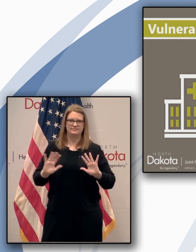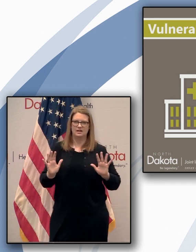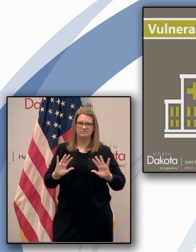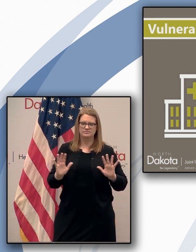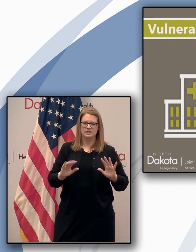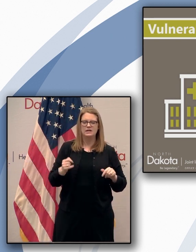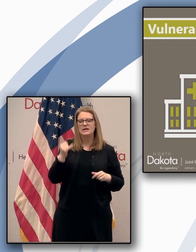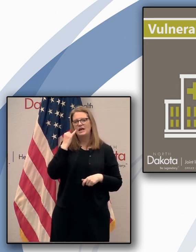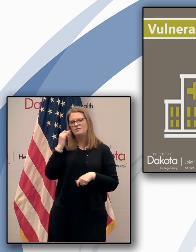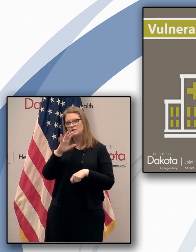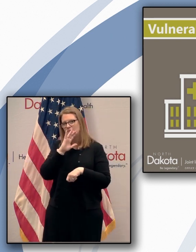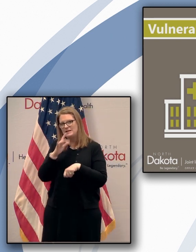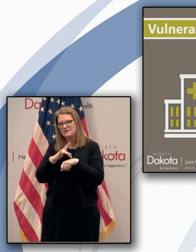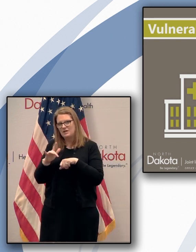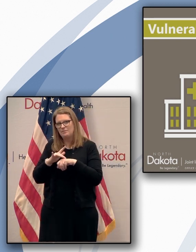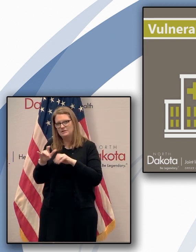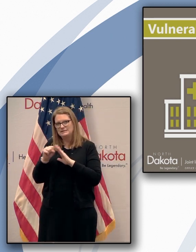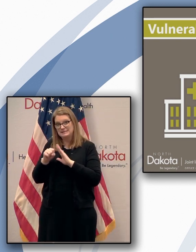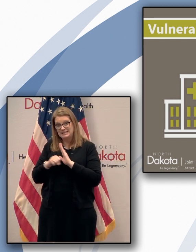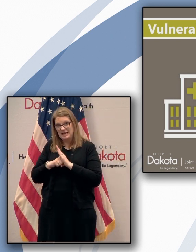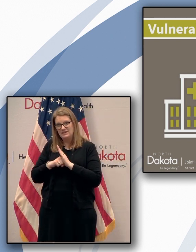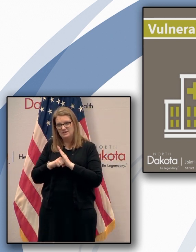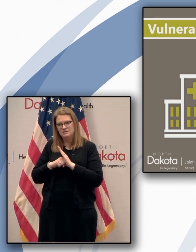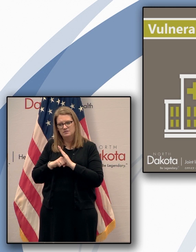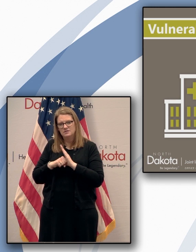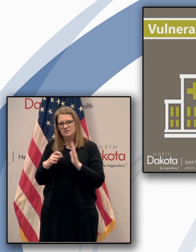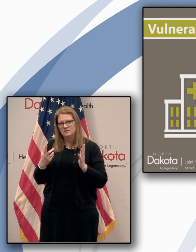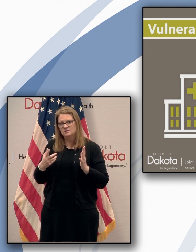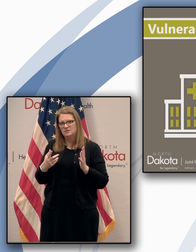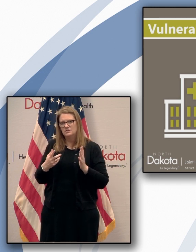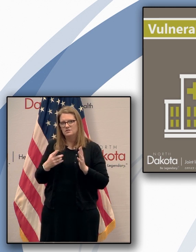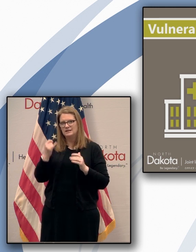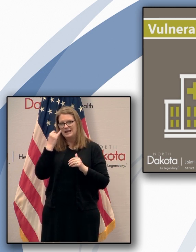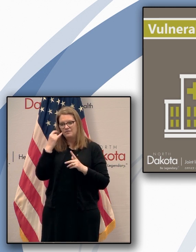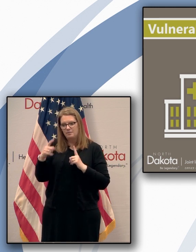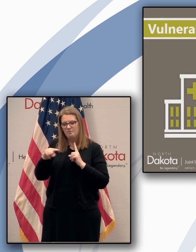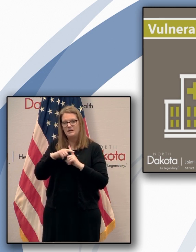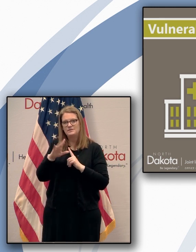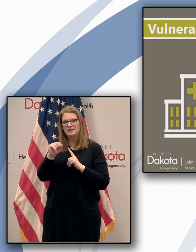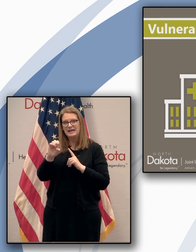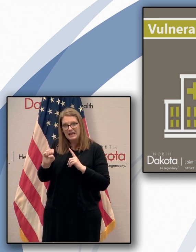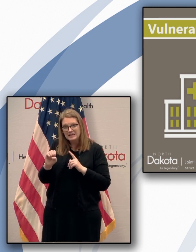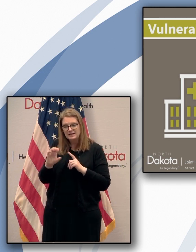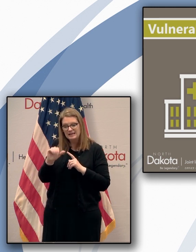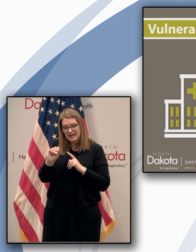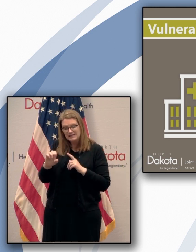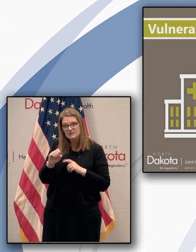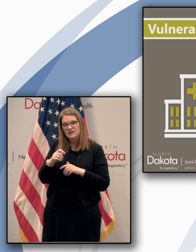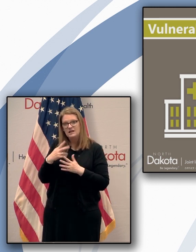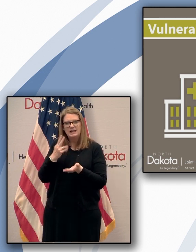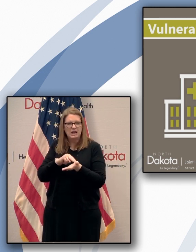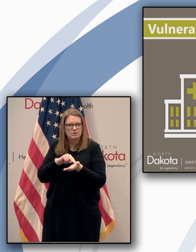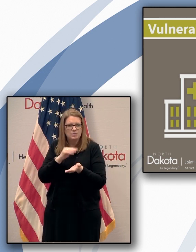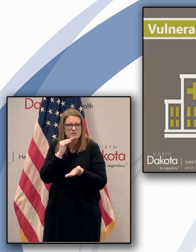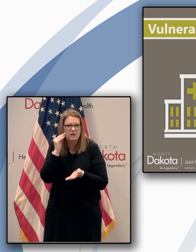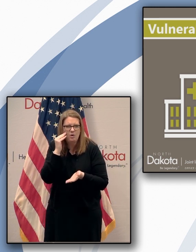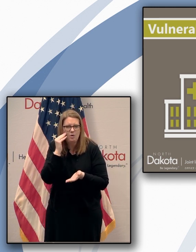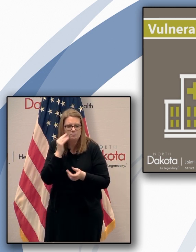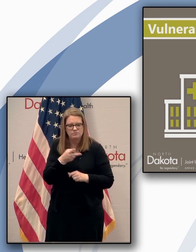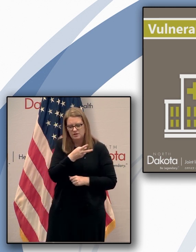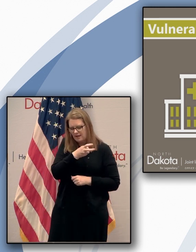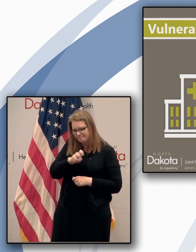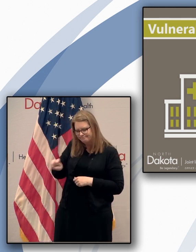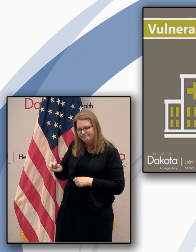state, there's no reason that we shouldn't have an expectation that if we have a positive case in a long-term care facility, that we're able to isolate